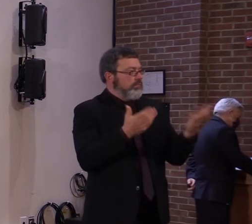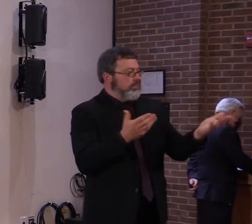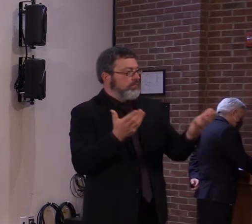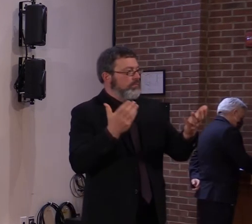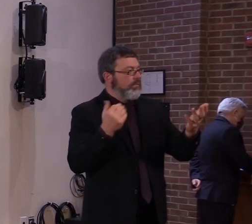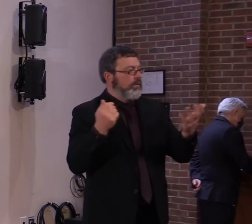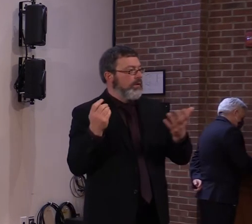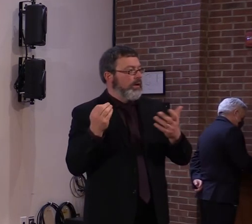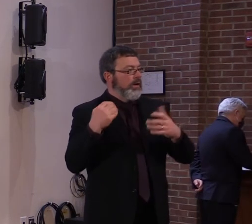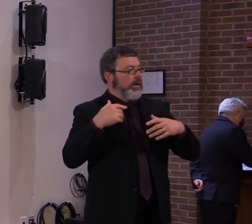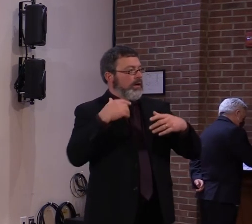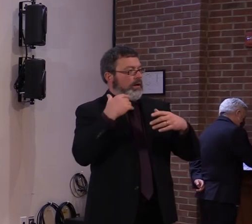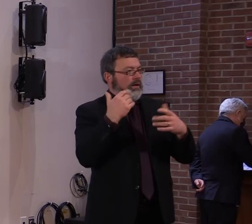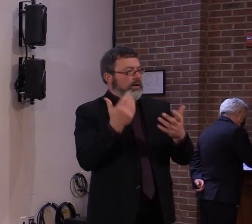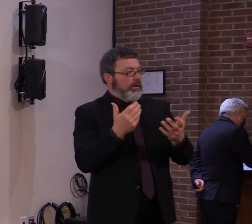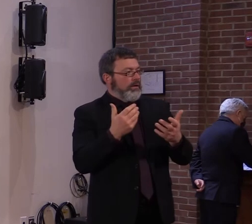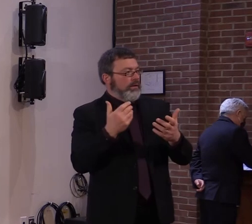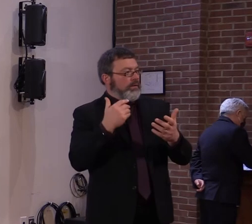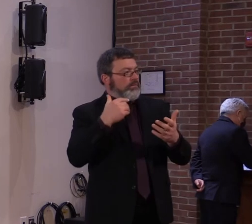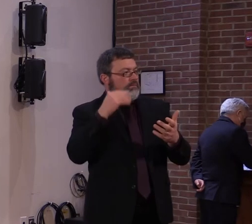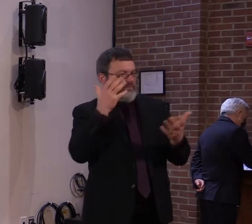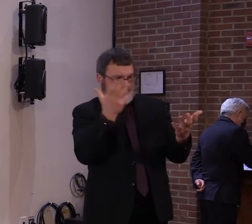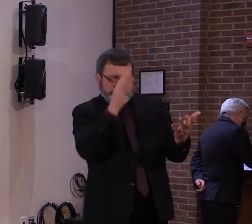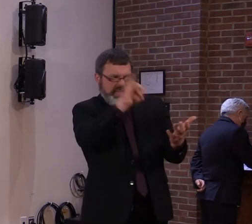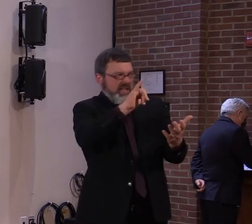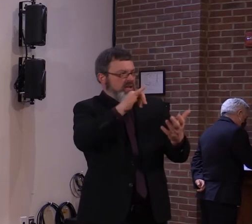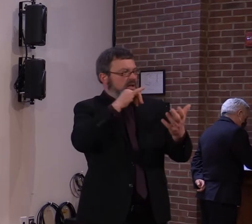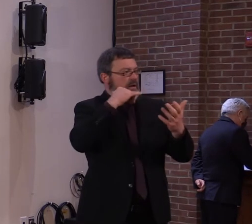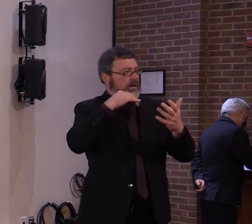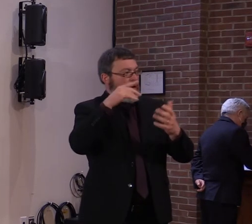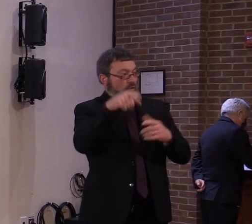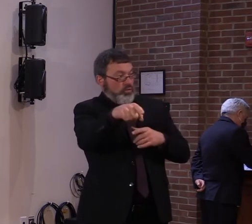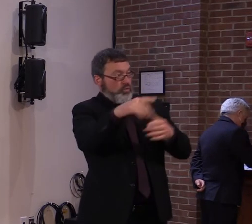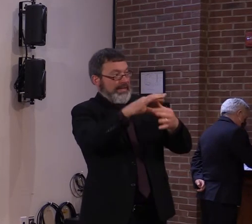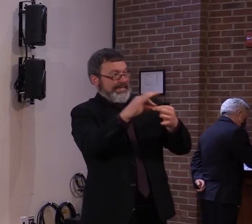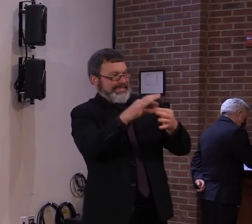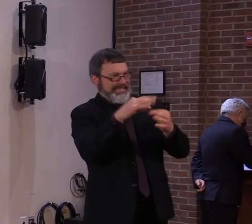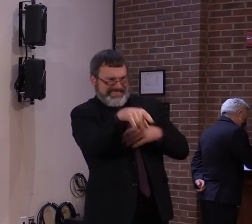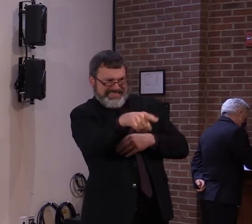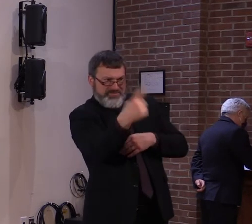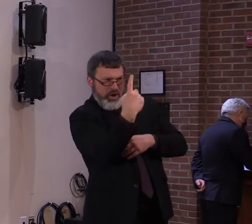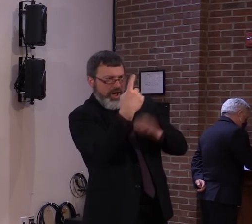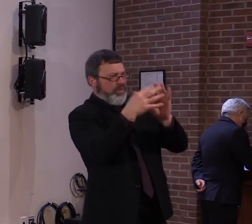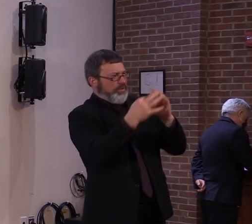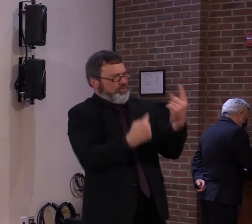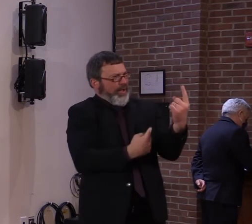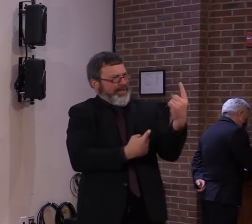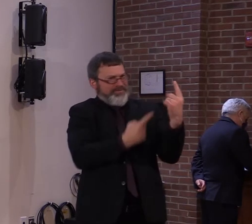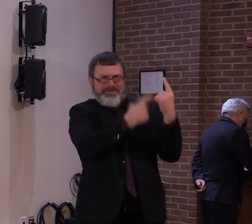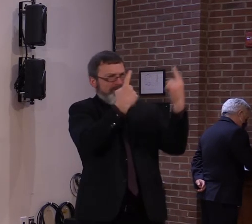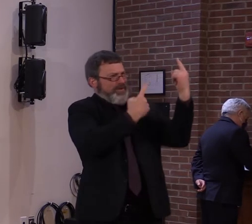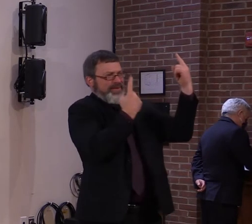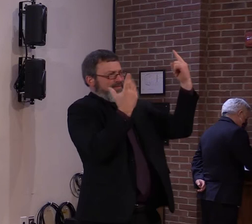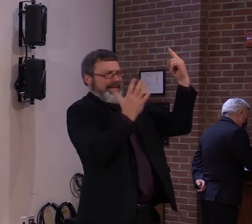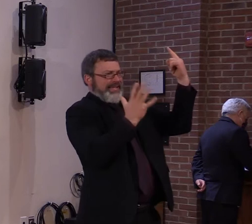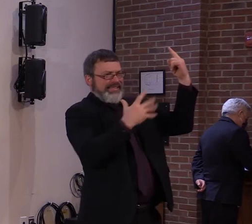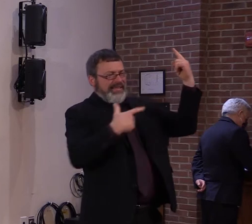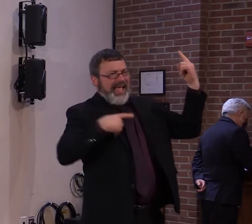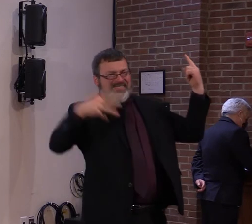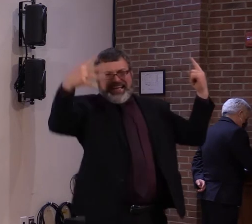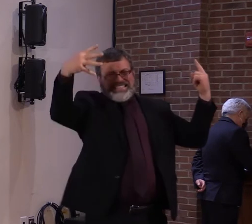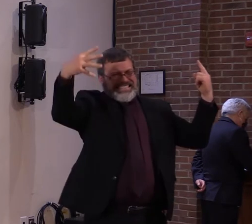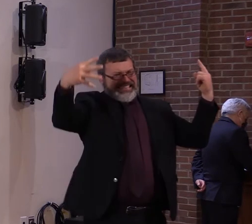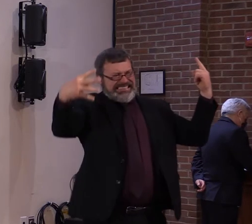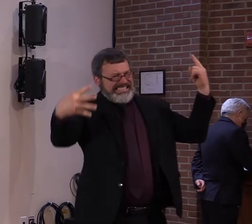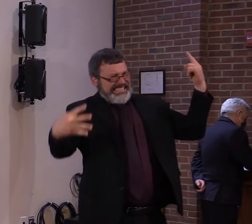wore the masks in one study does not cut it in the scientific world and clearly